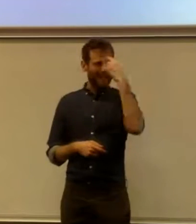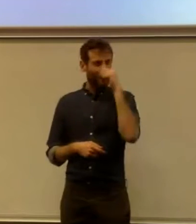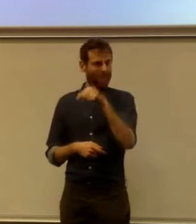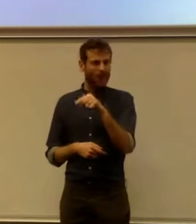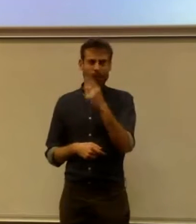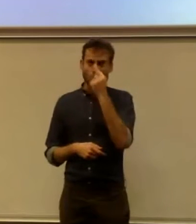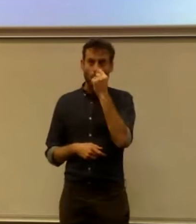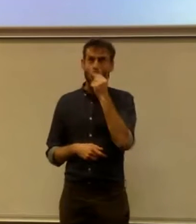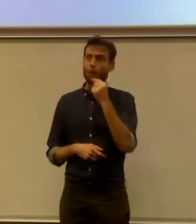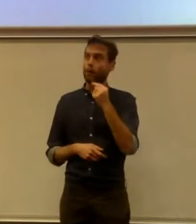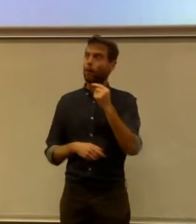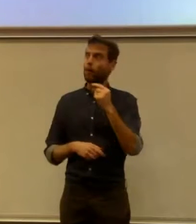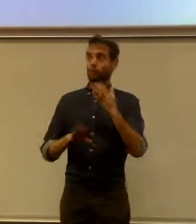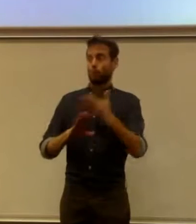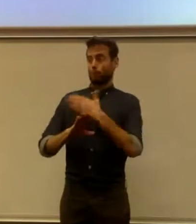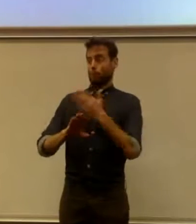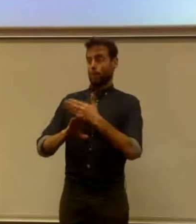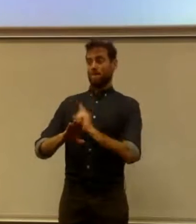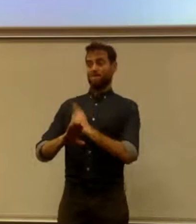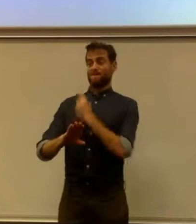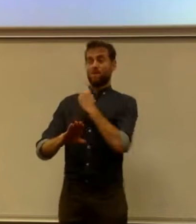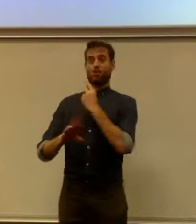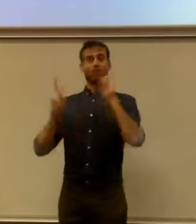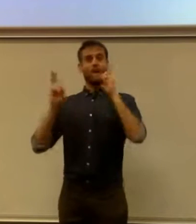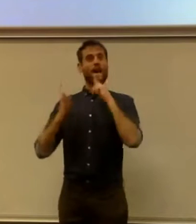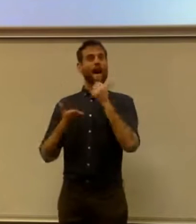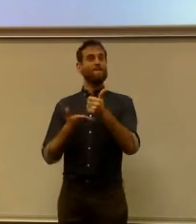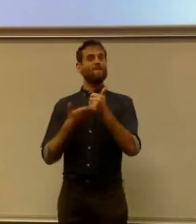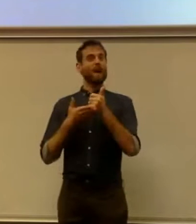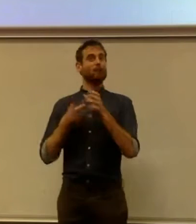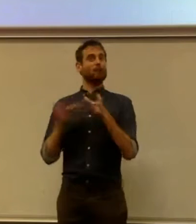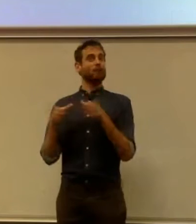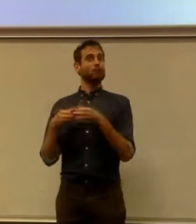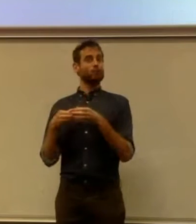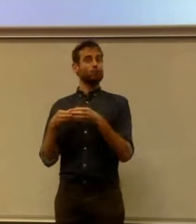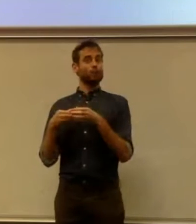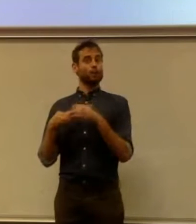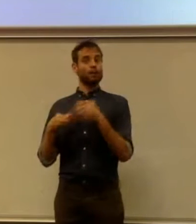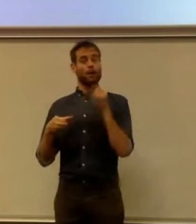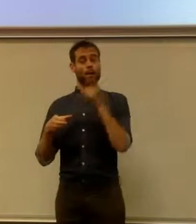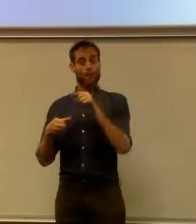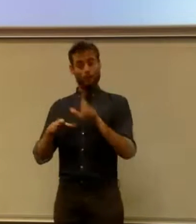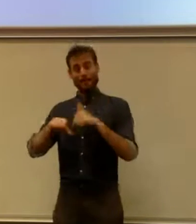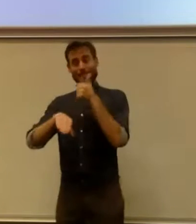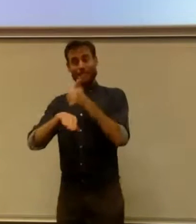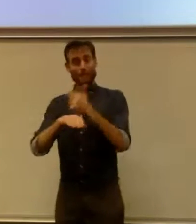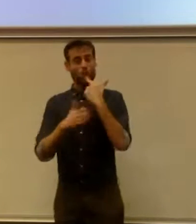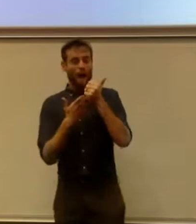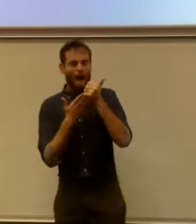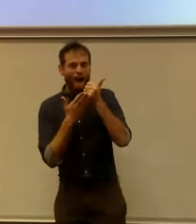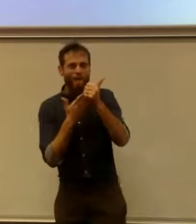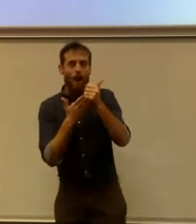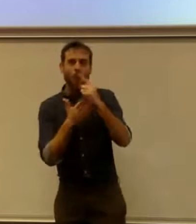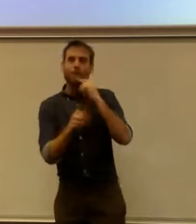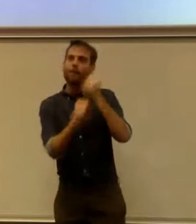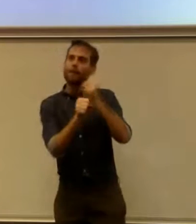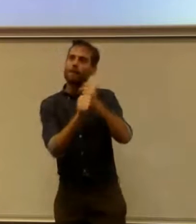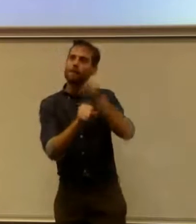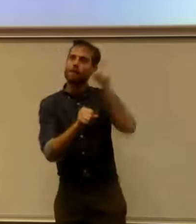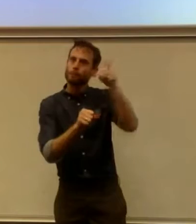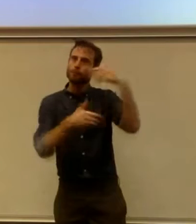to support the new devolved Scottish Parliament. So really it's had a very